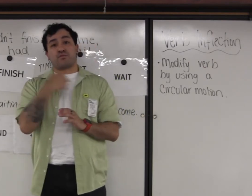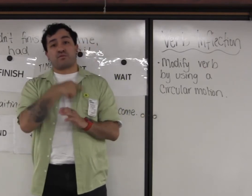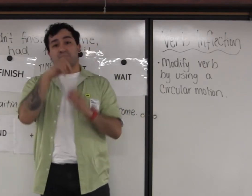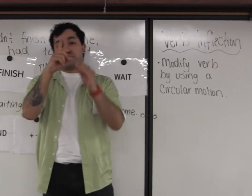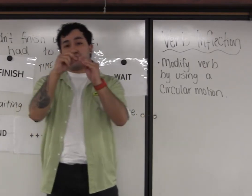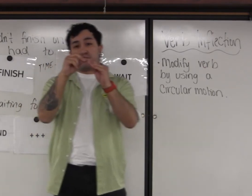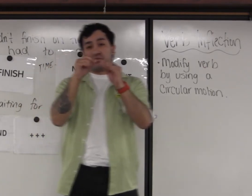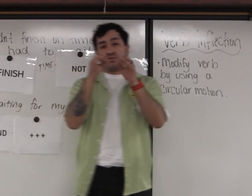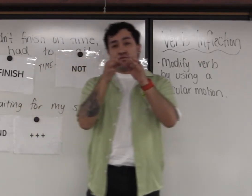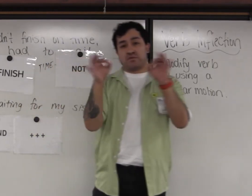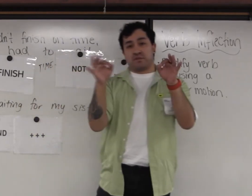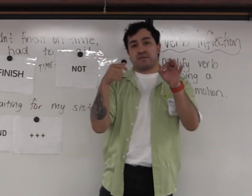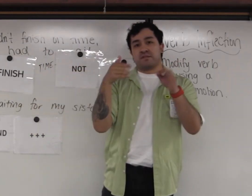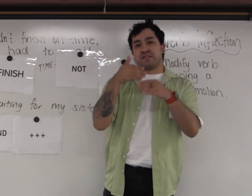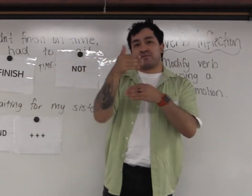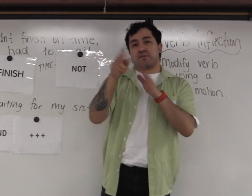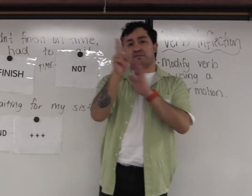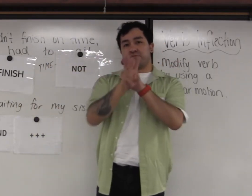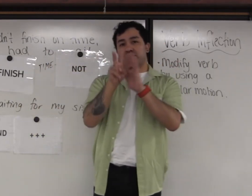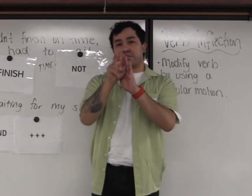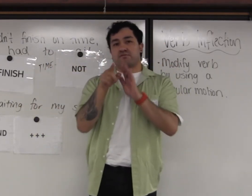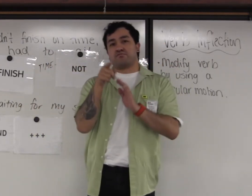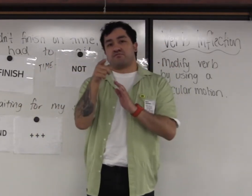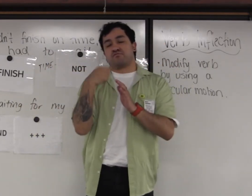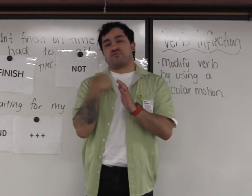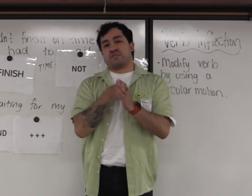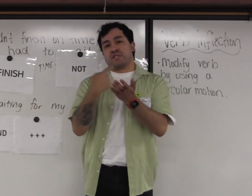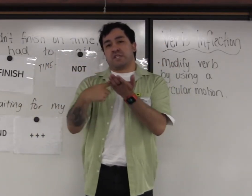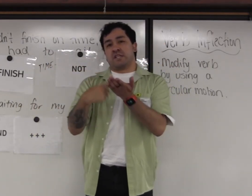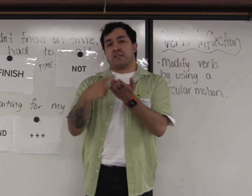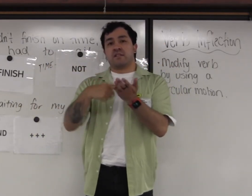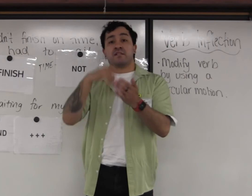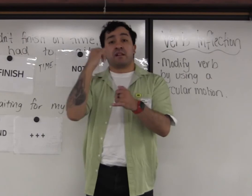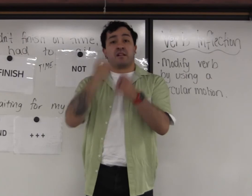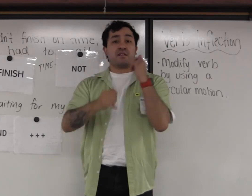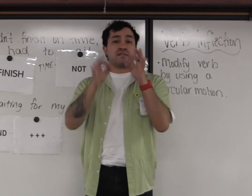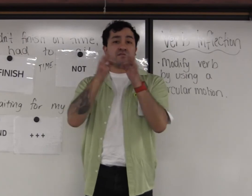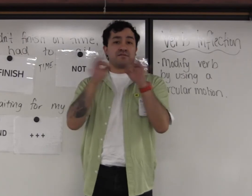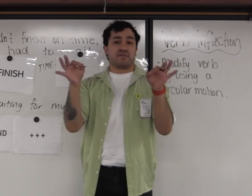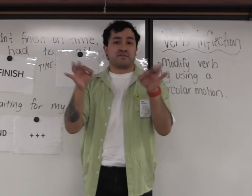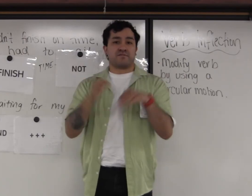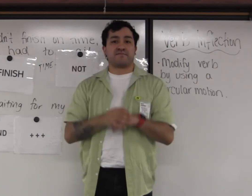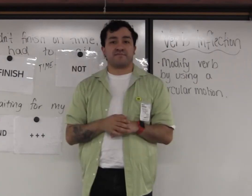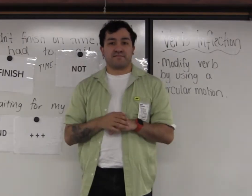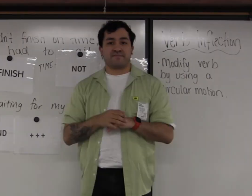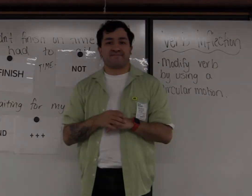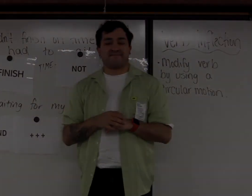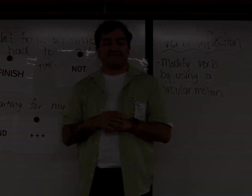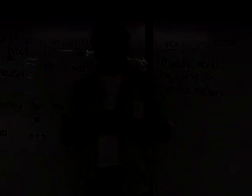or simpler. So we have one more example that we'll talk about in the next video about verb inflections.